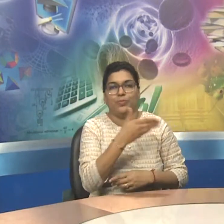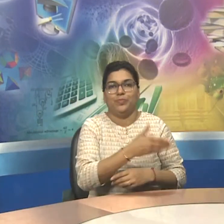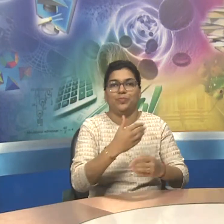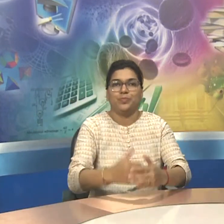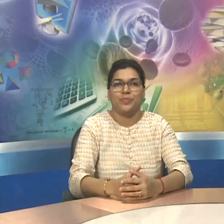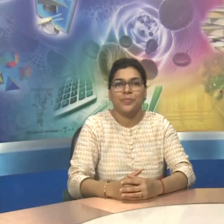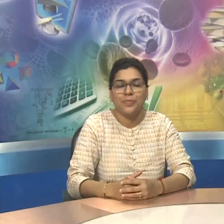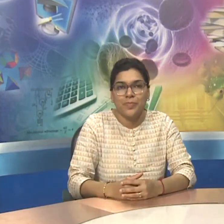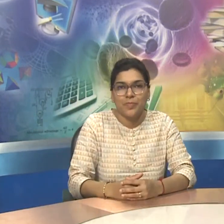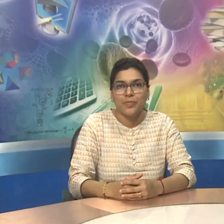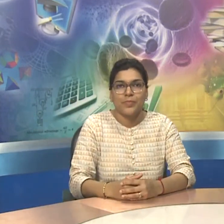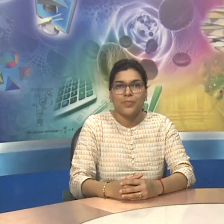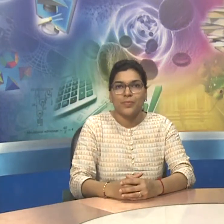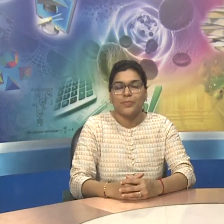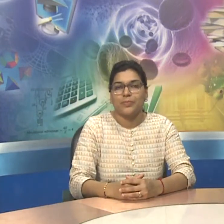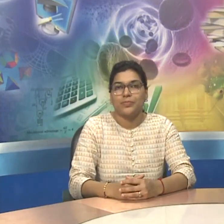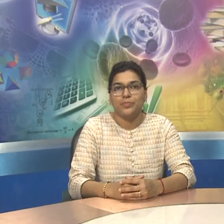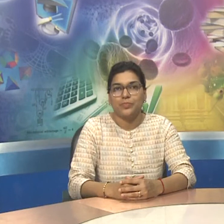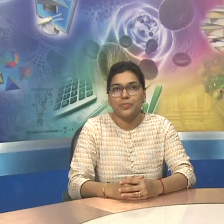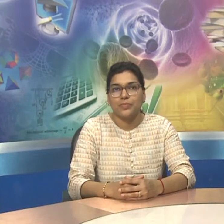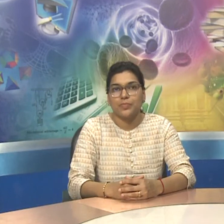to rule the particular area.